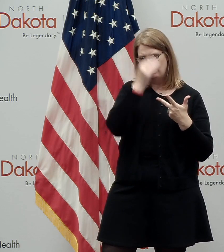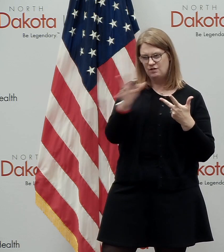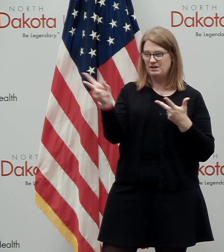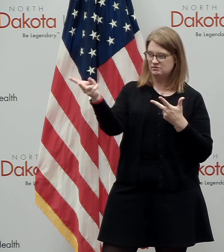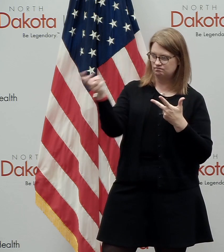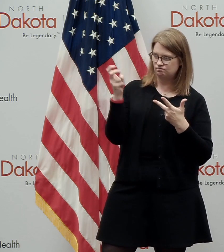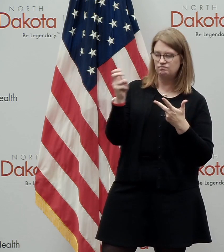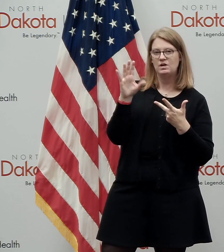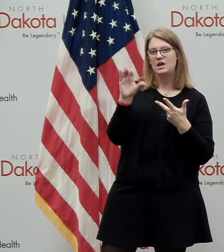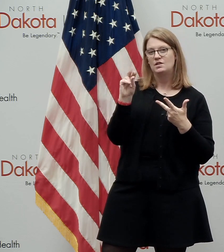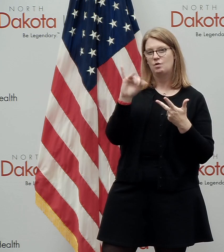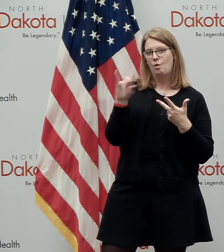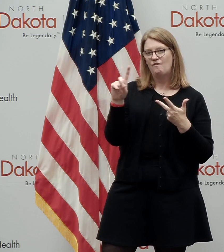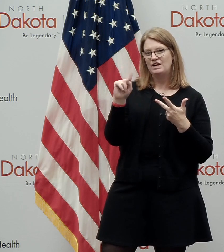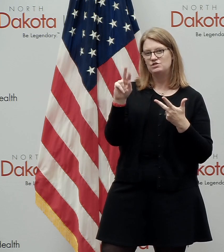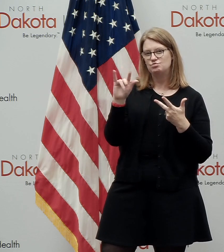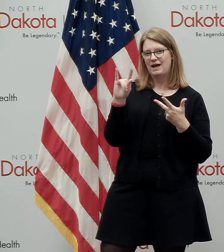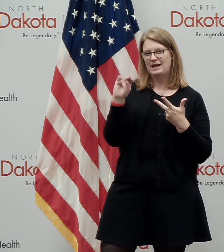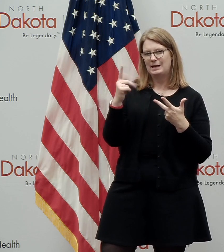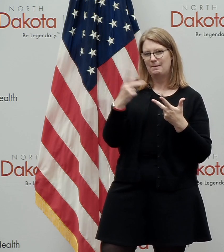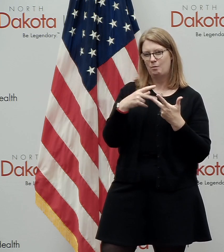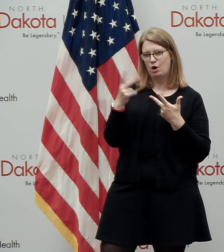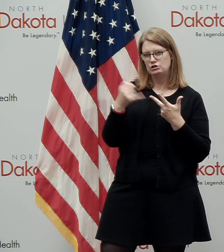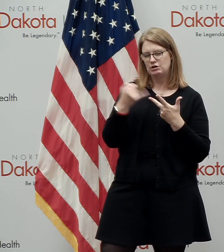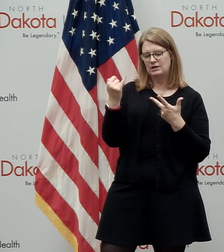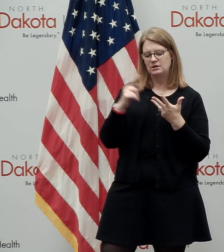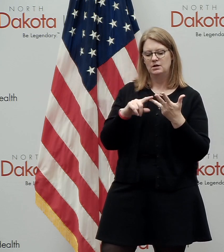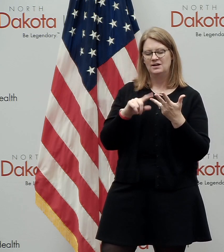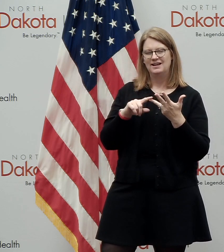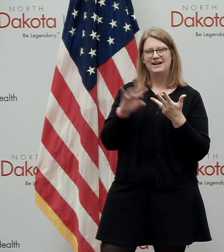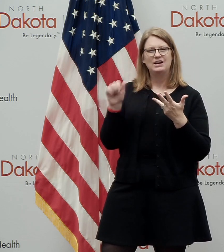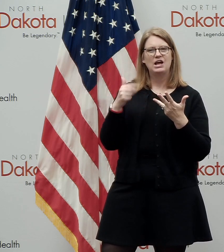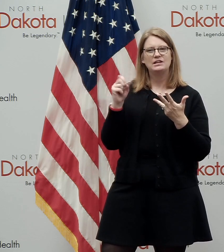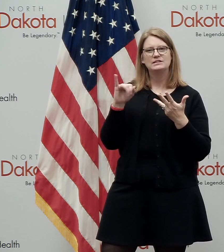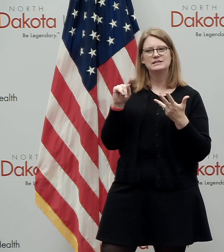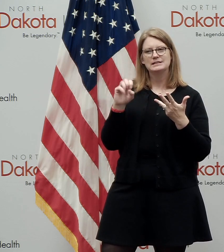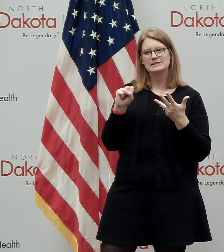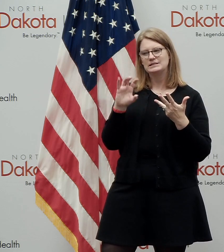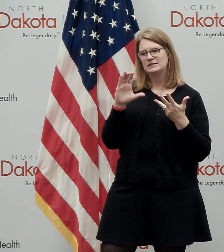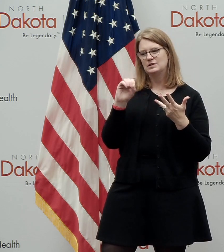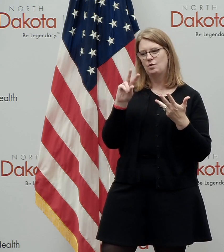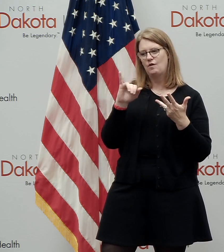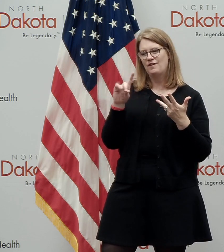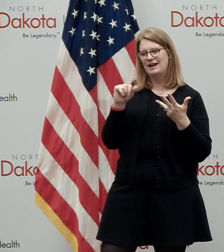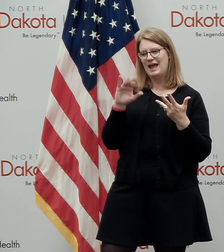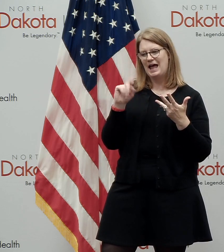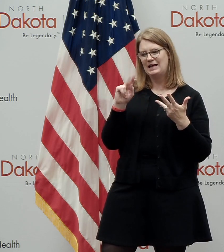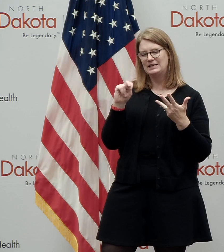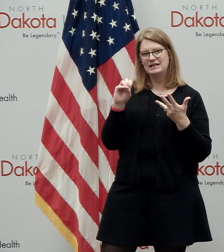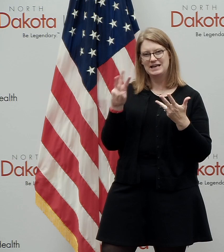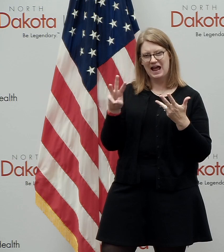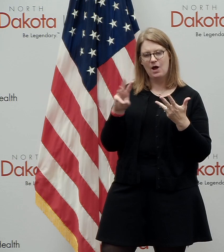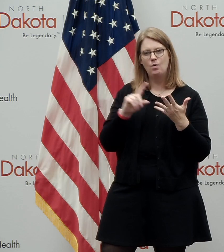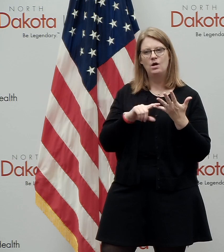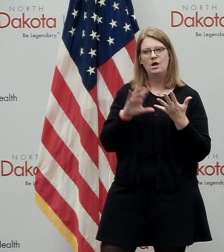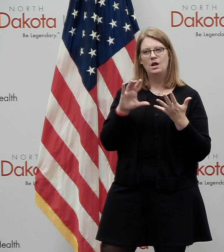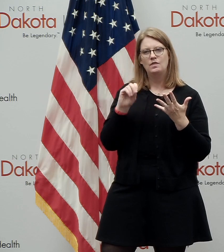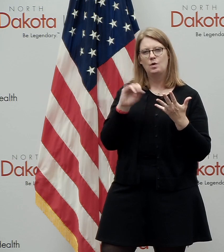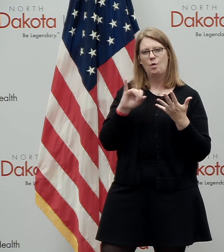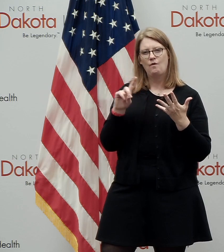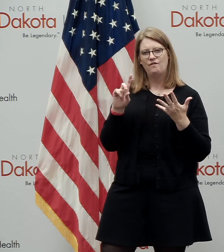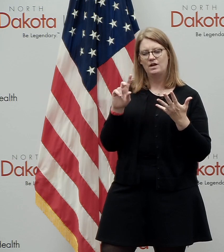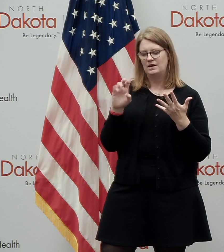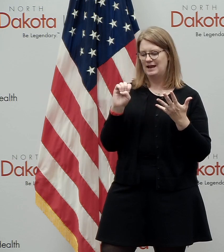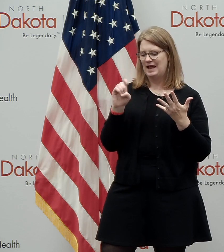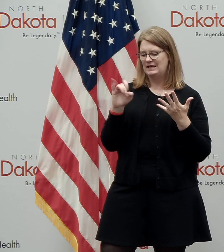from the COVID Tracking Project, and then other sites such as COVID Act Now and the COVID Exit Strategy